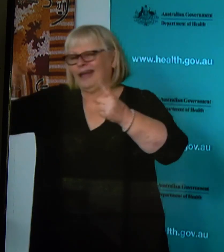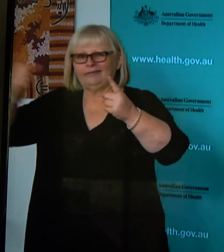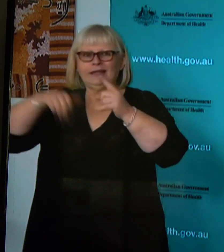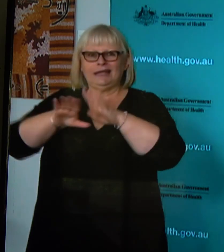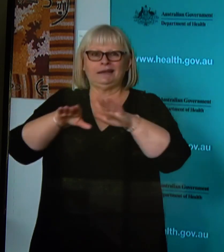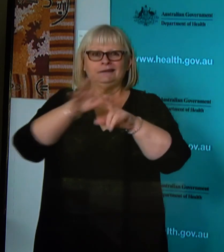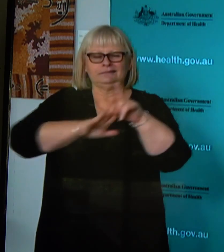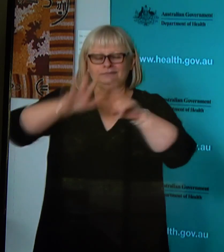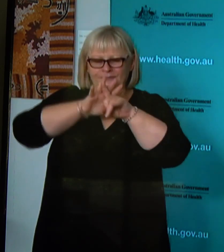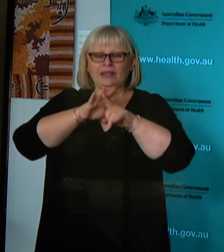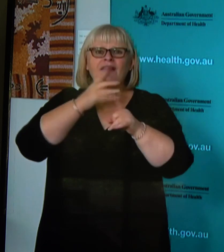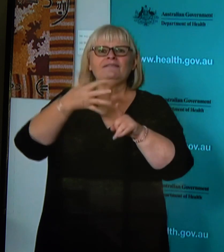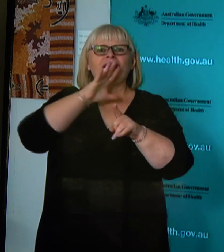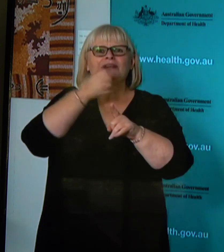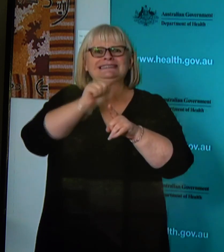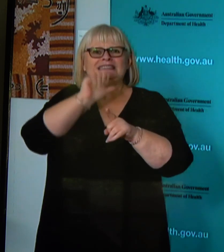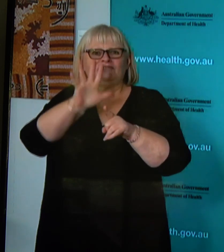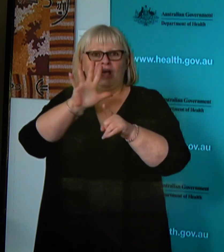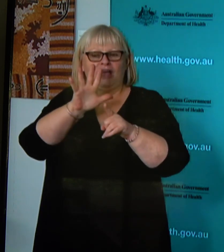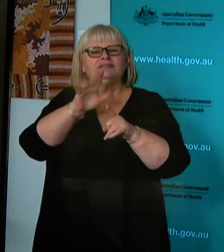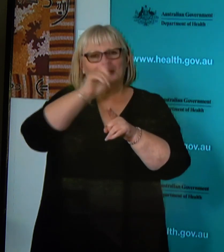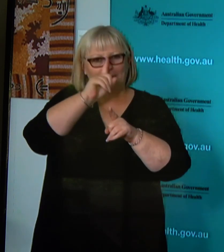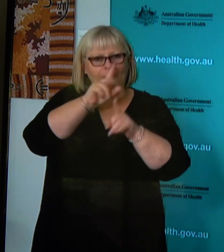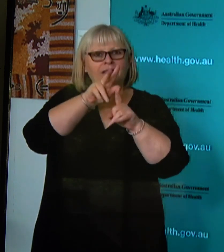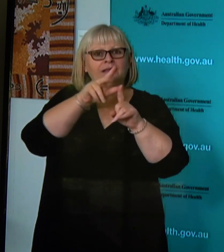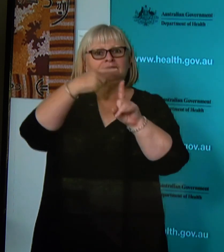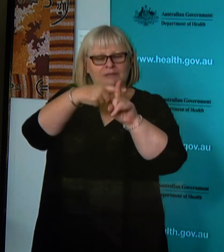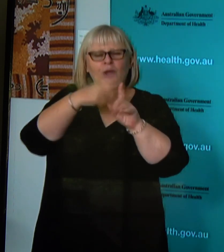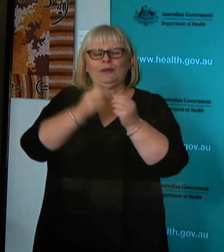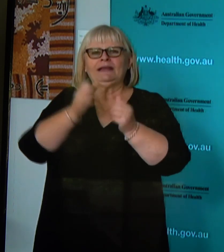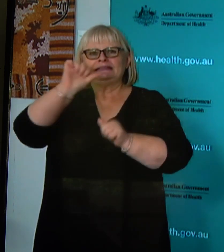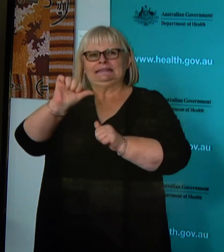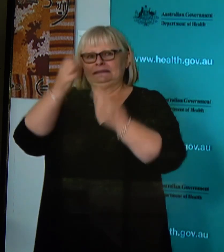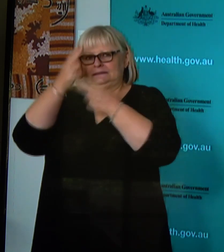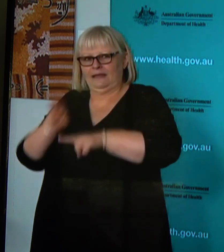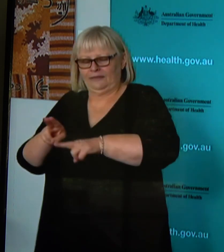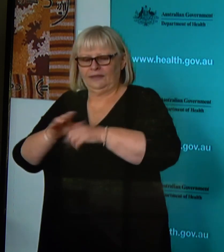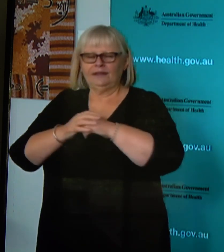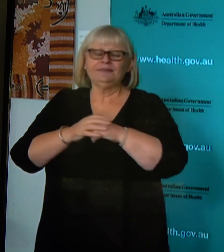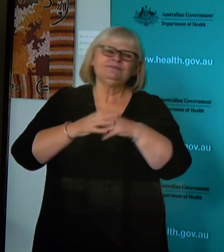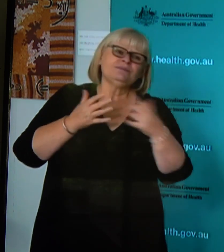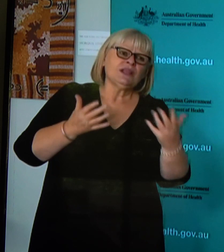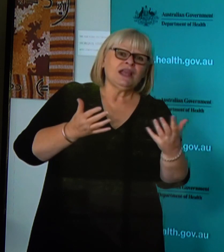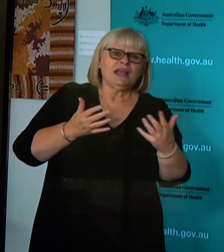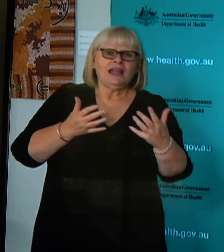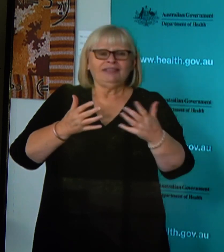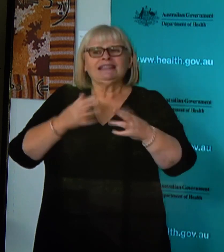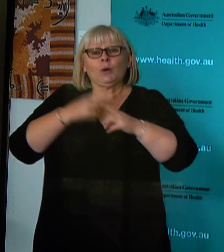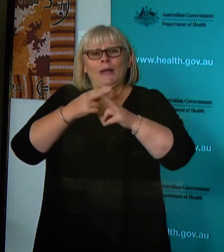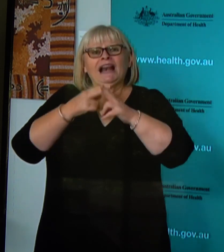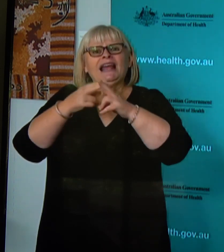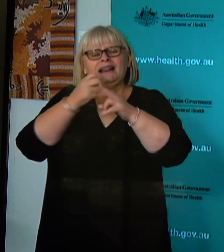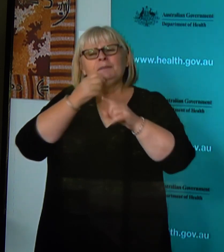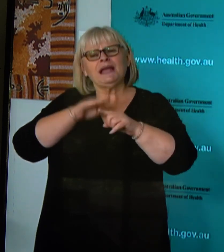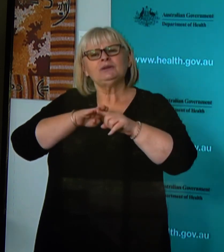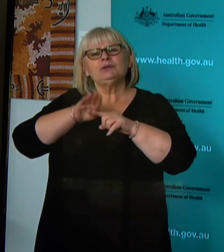in each of our states. 565 cases with 6 deaths. Now, that is going up quickly, but it's